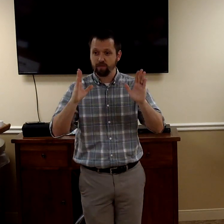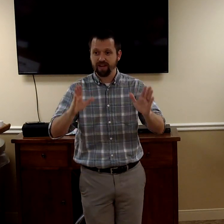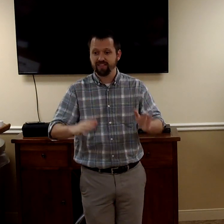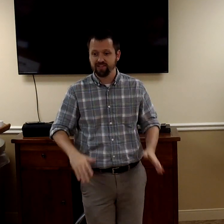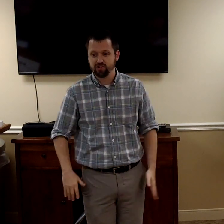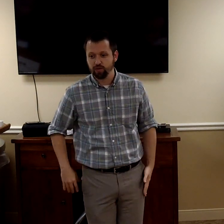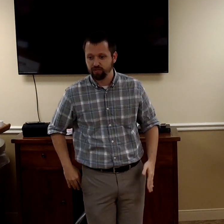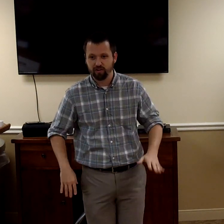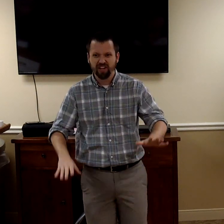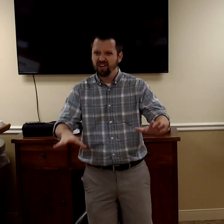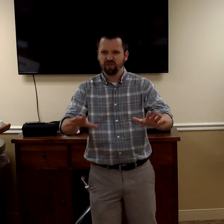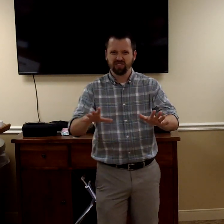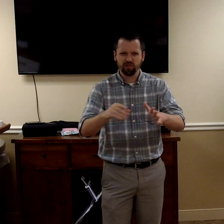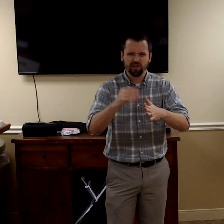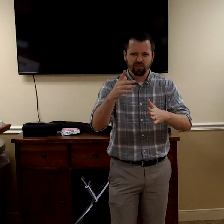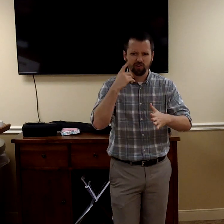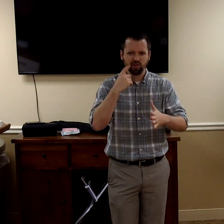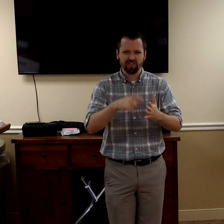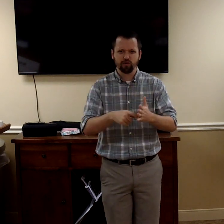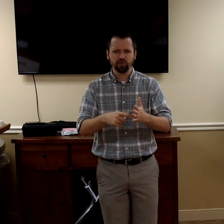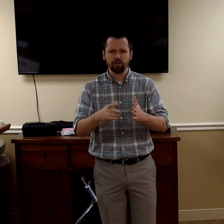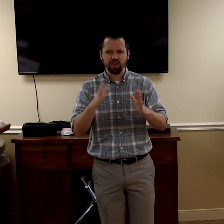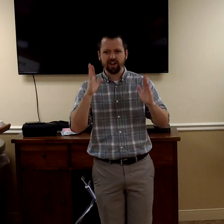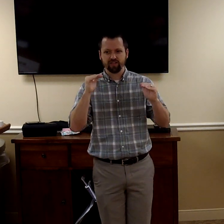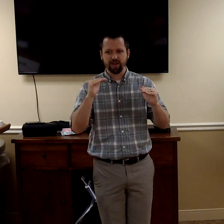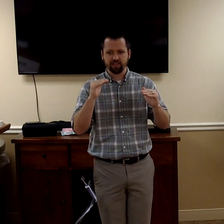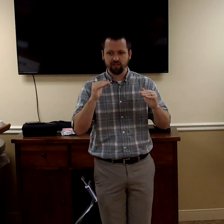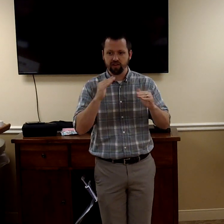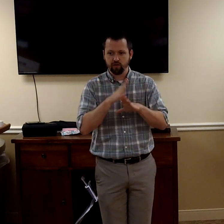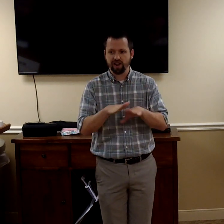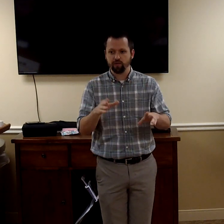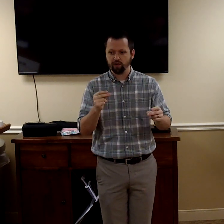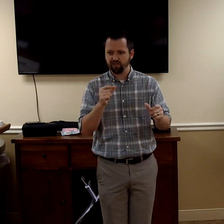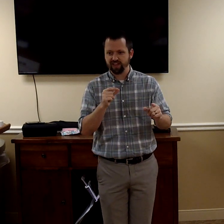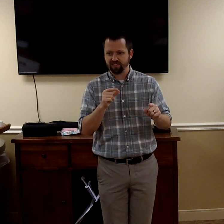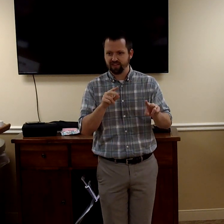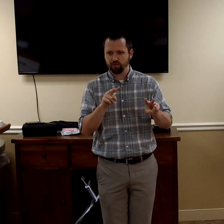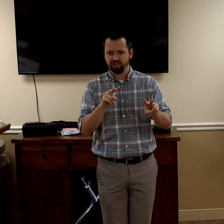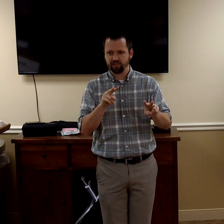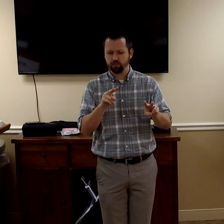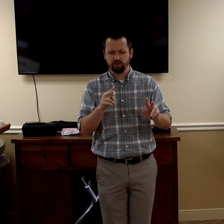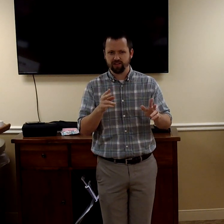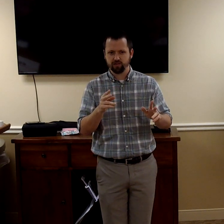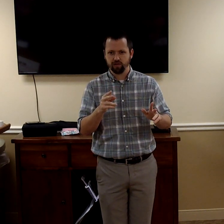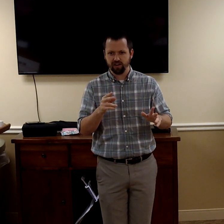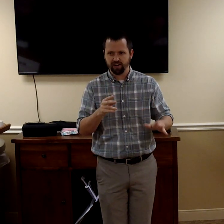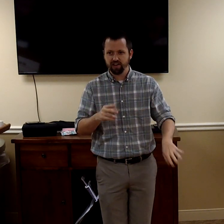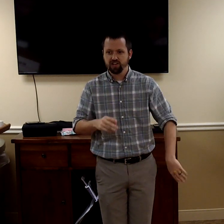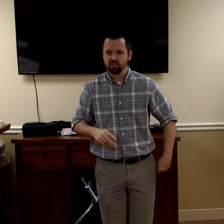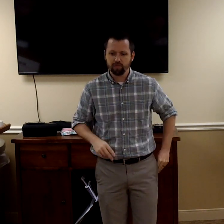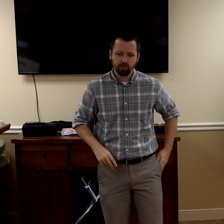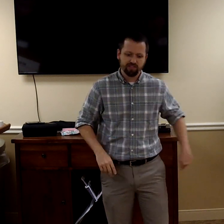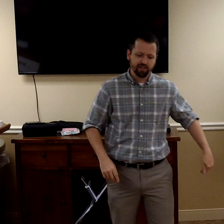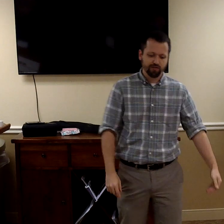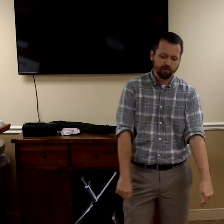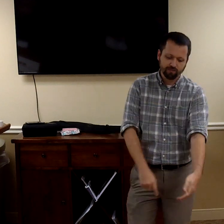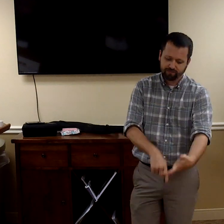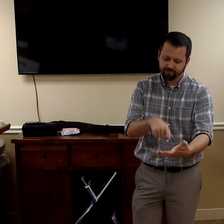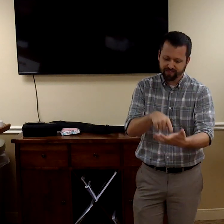paying attention to him. So with students, you'll notice if you do something unexpected, they'll get quiet really fast because they want to see what's going on. So he pulls out his phone, hits